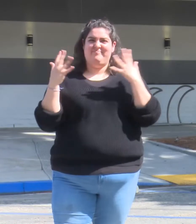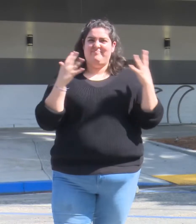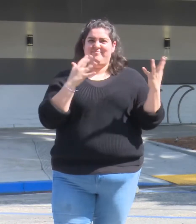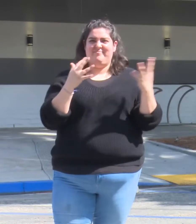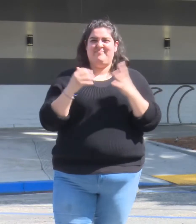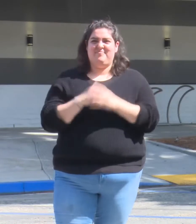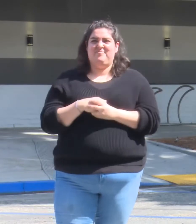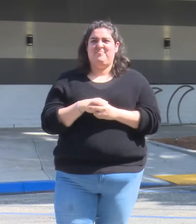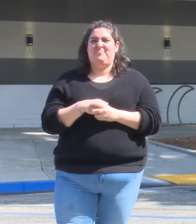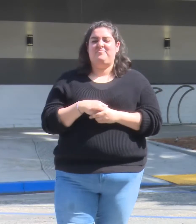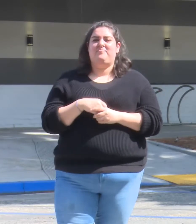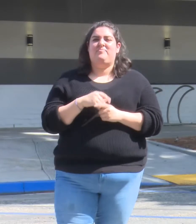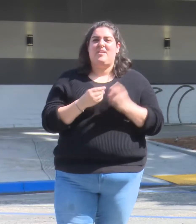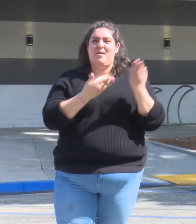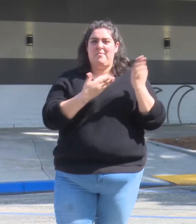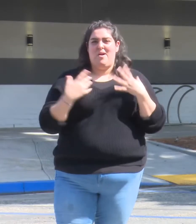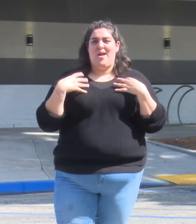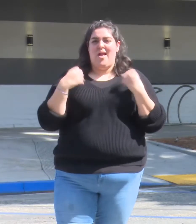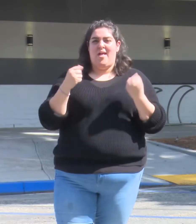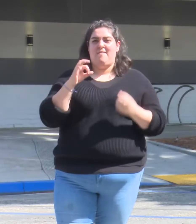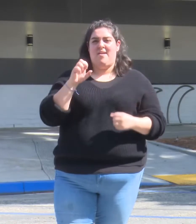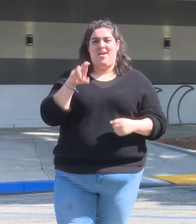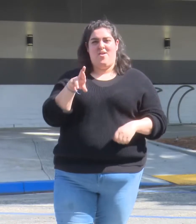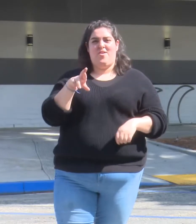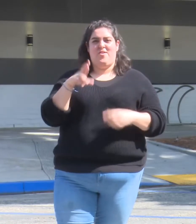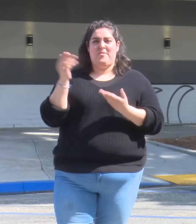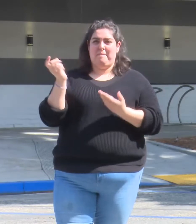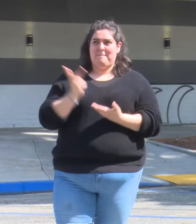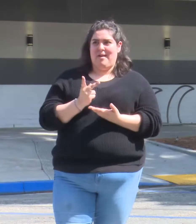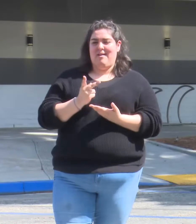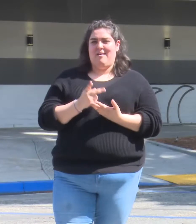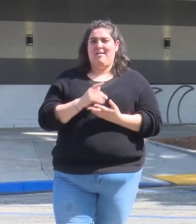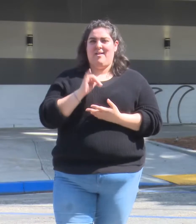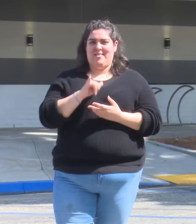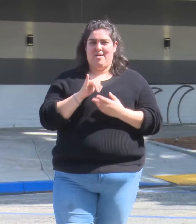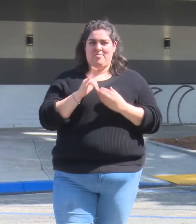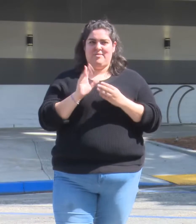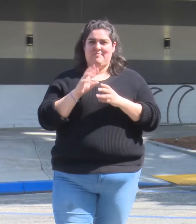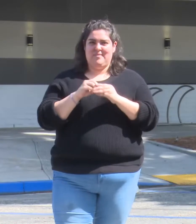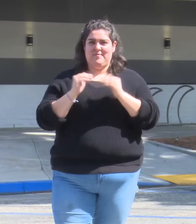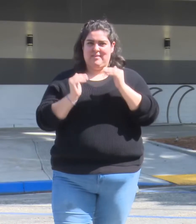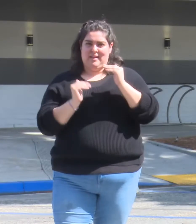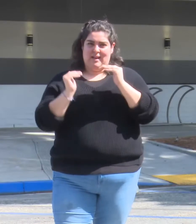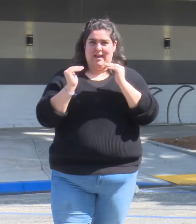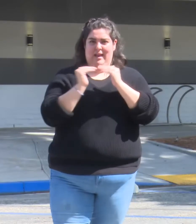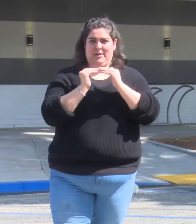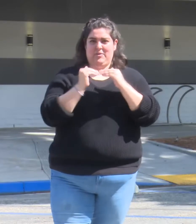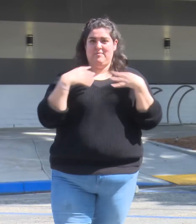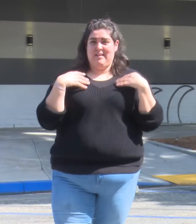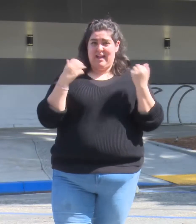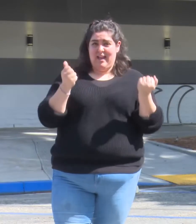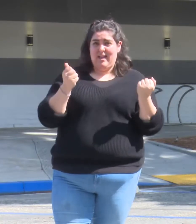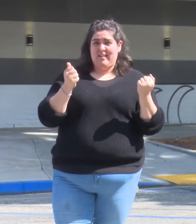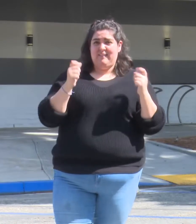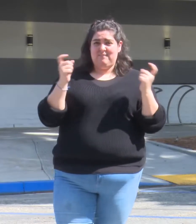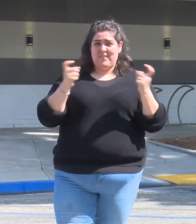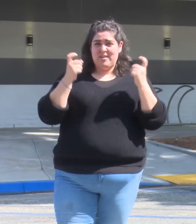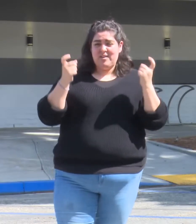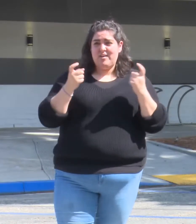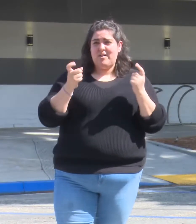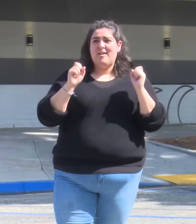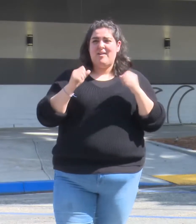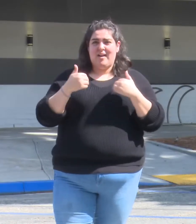He brought health fairs back to the community. That was part of equity, because at a health fair, you could get